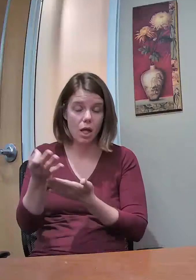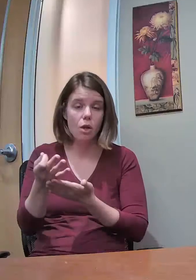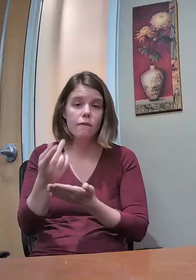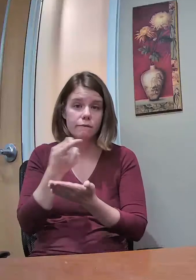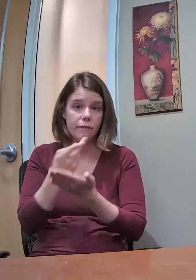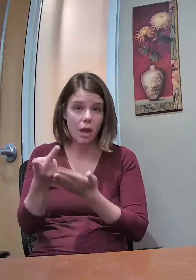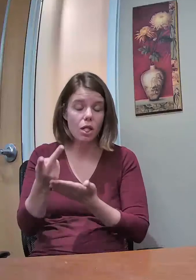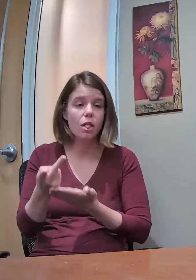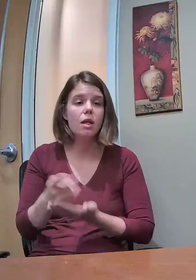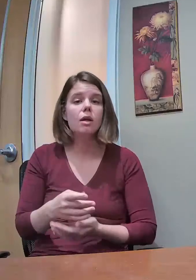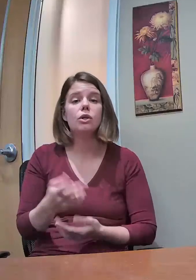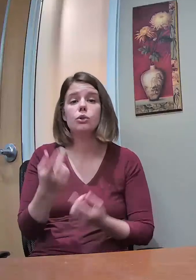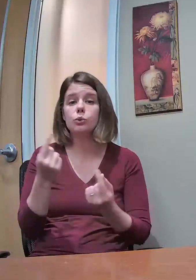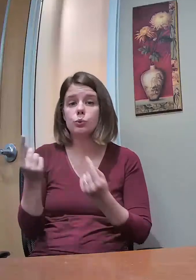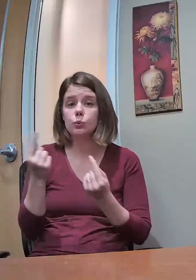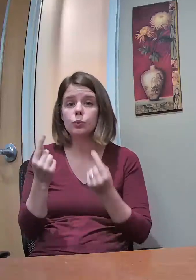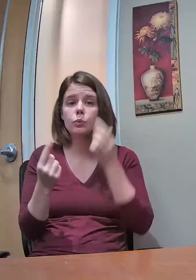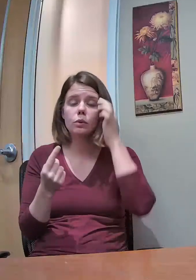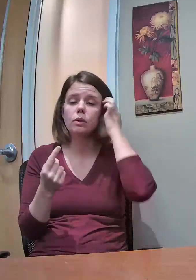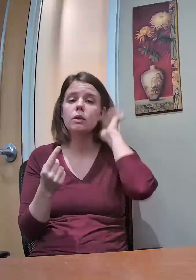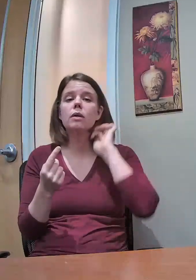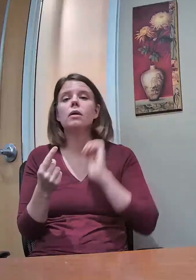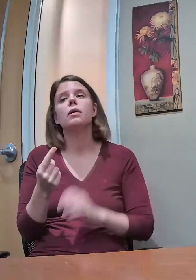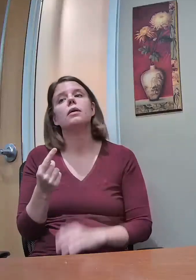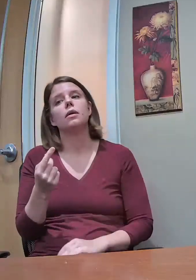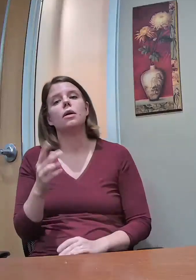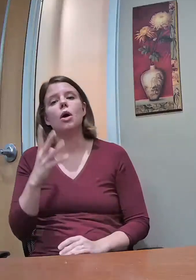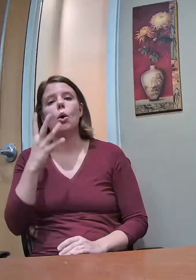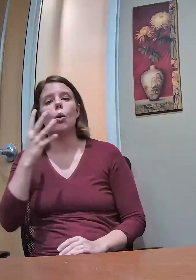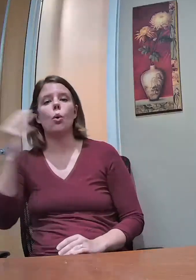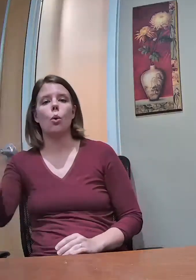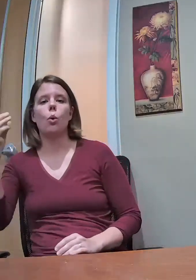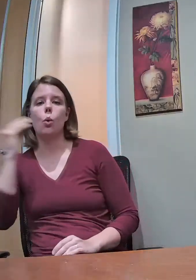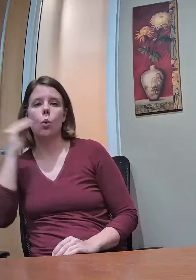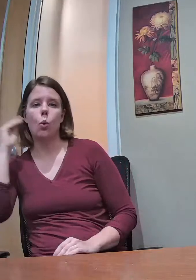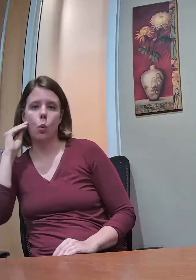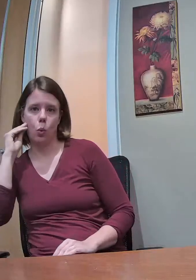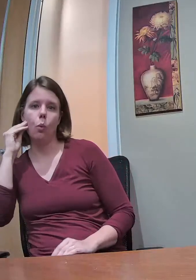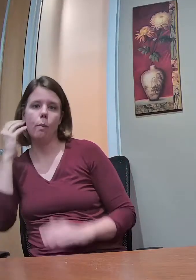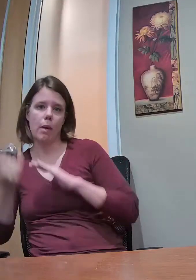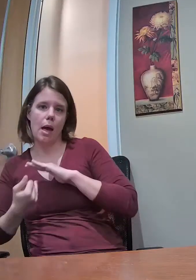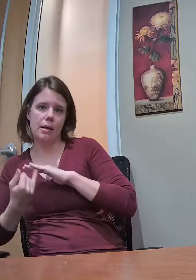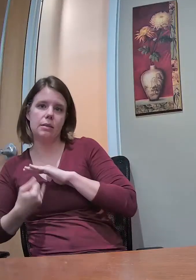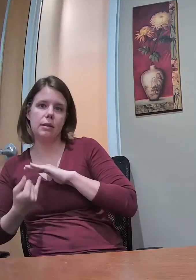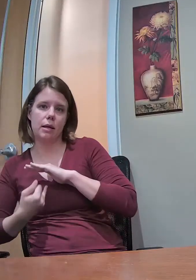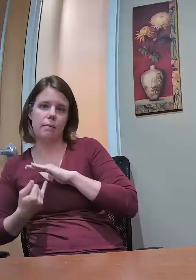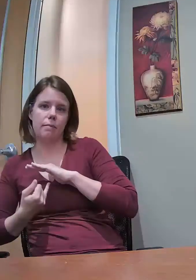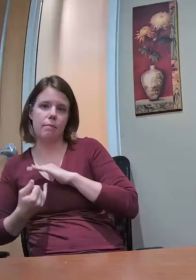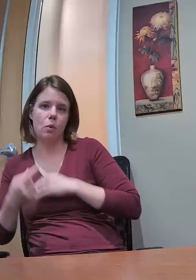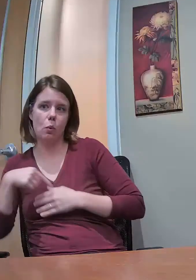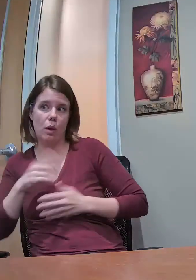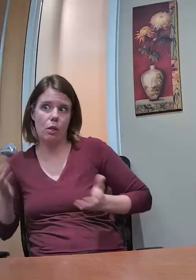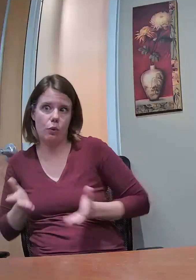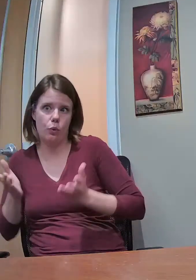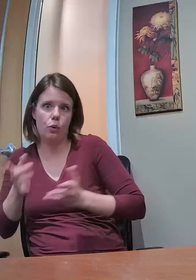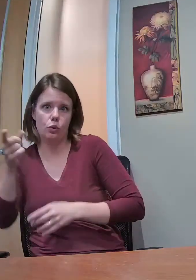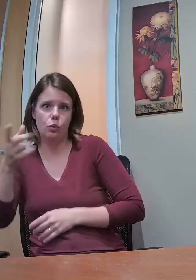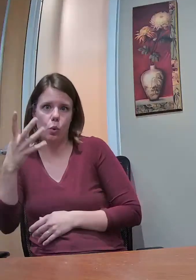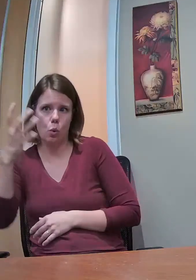should go immediately to self-isolate, and they're encouraged to get a COVID-19 PCR